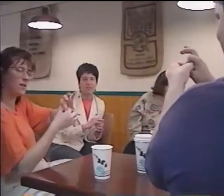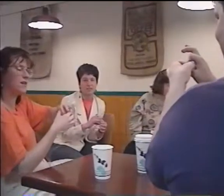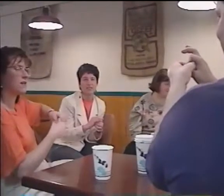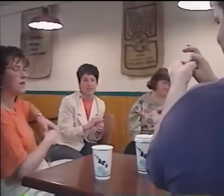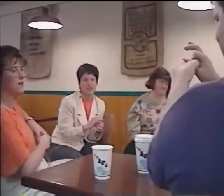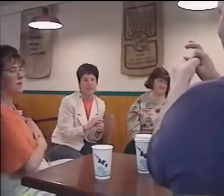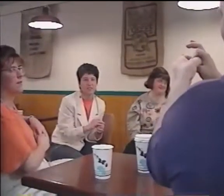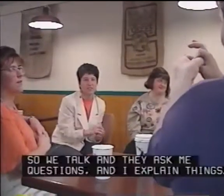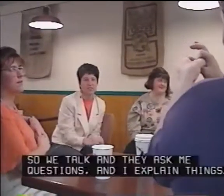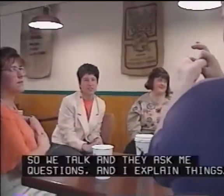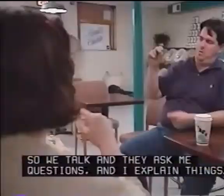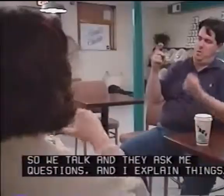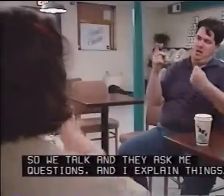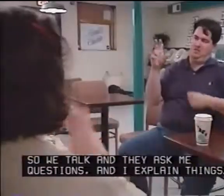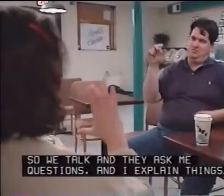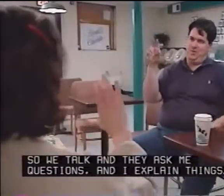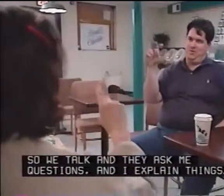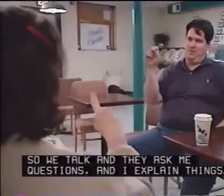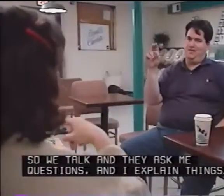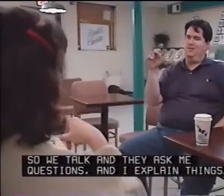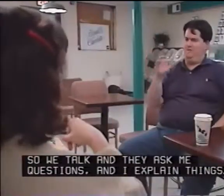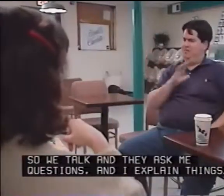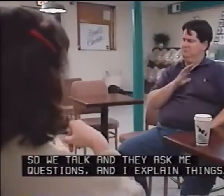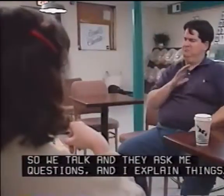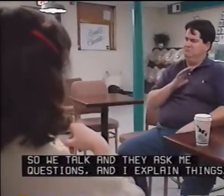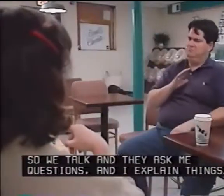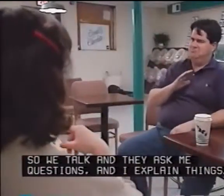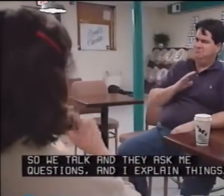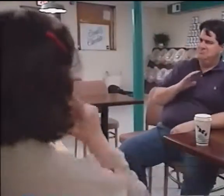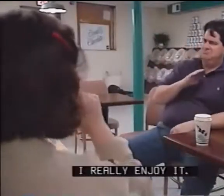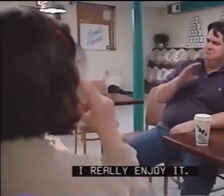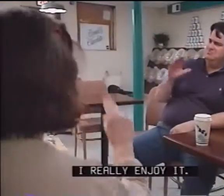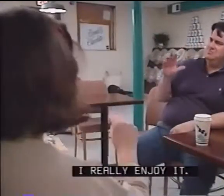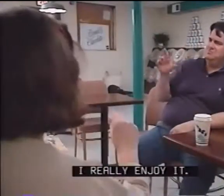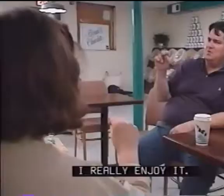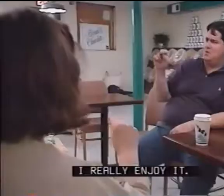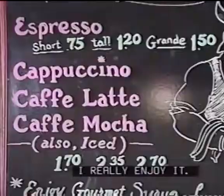So we talk, and they ask me questions, and I explain things. I really enjoy it.